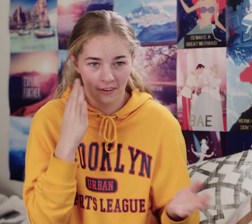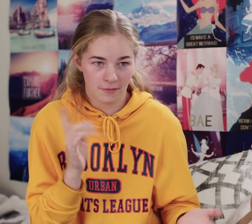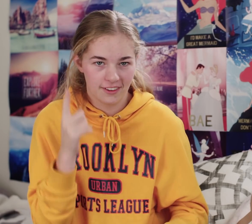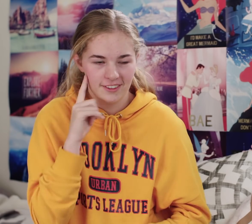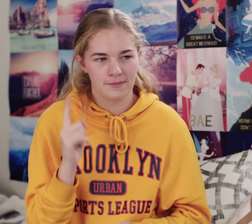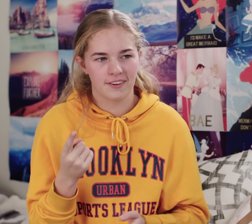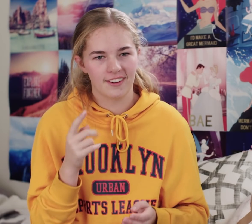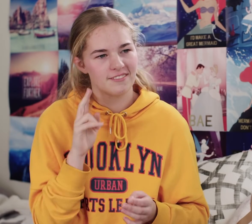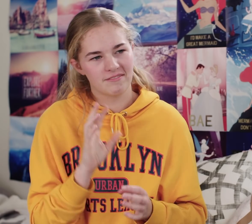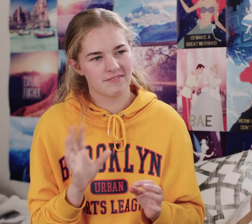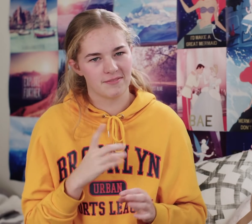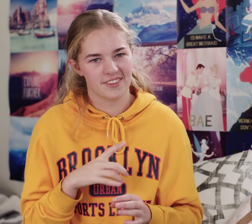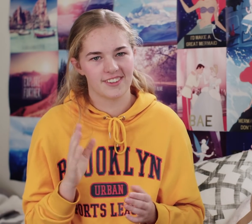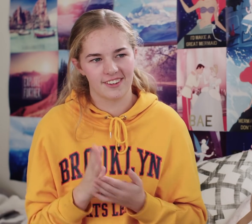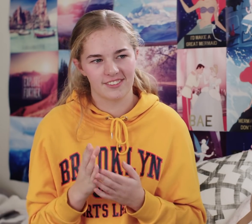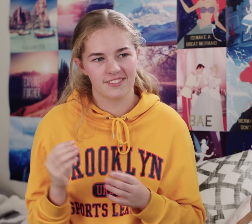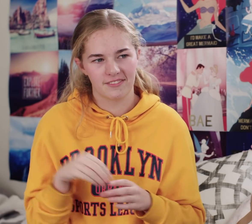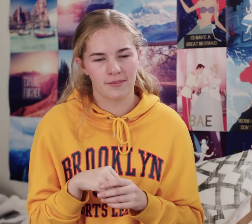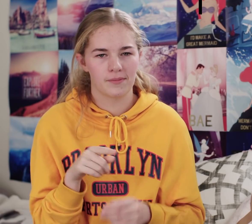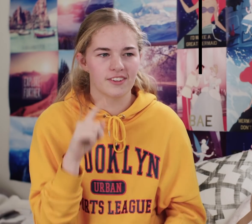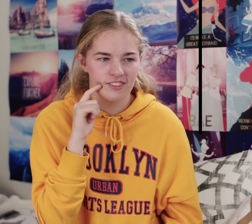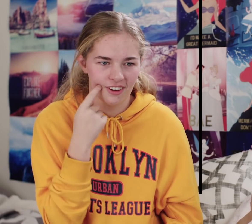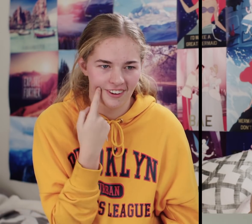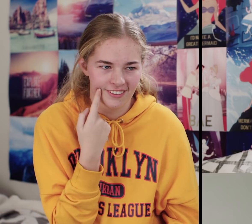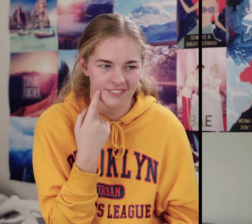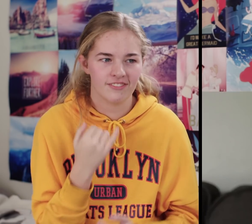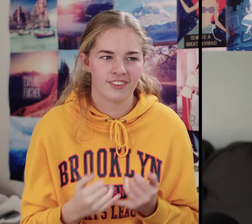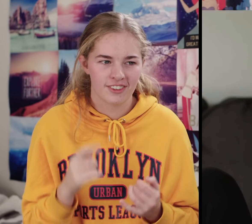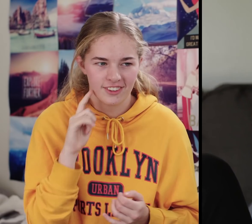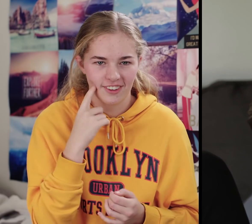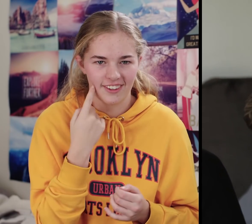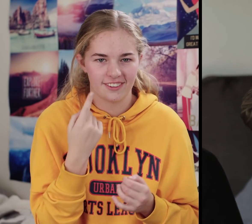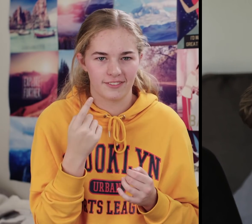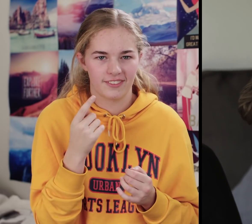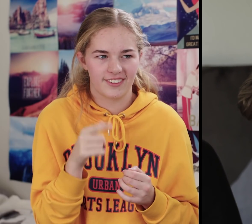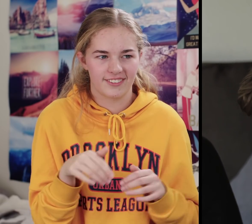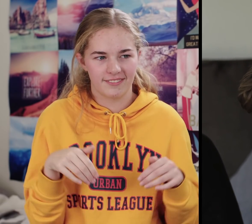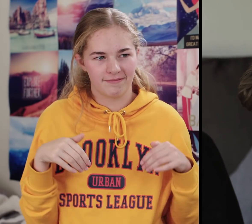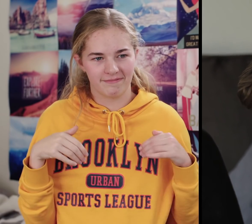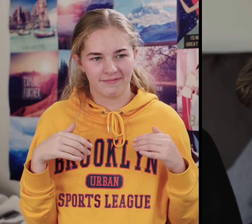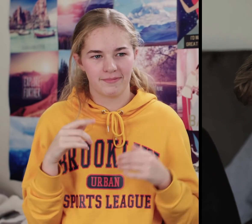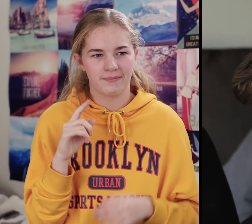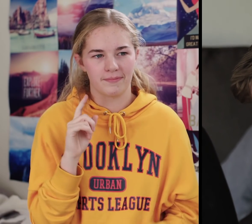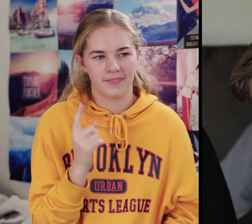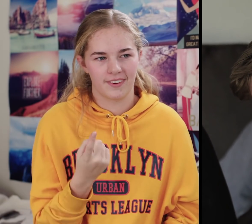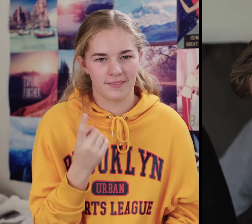is really, really shy and, quite reserved. But when you get him going,